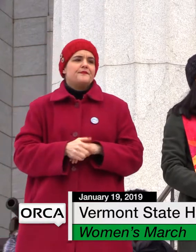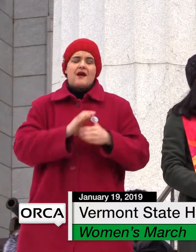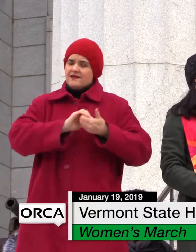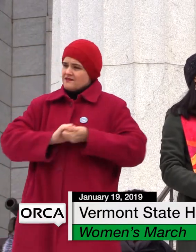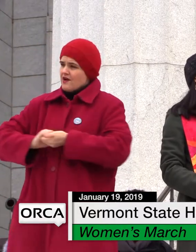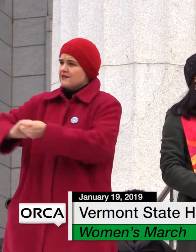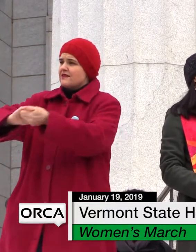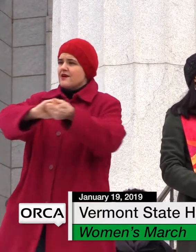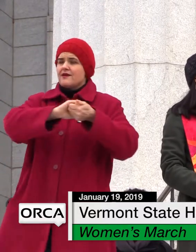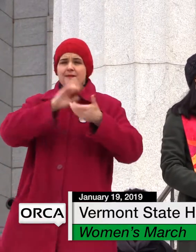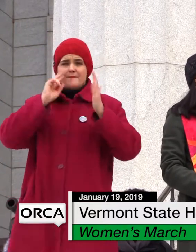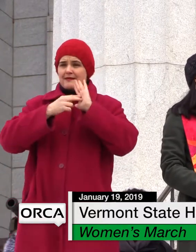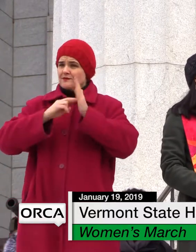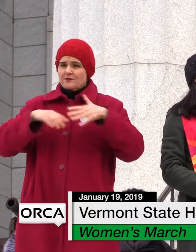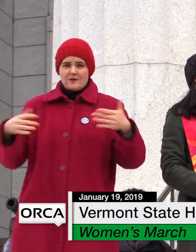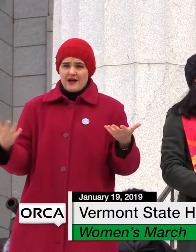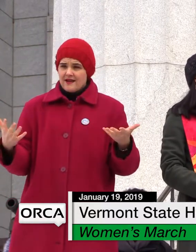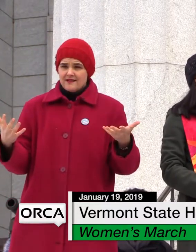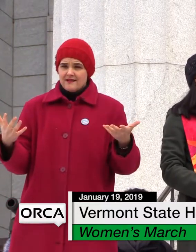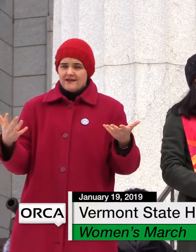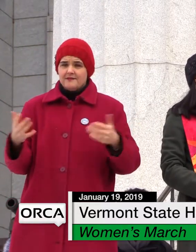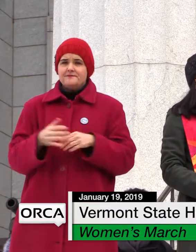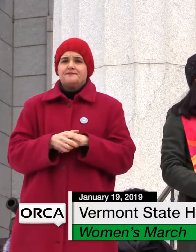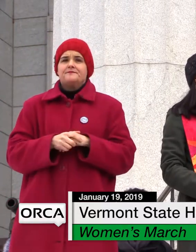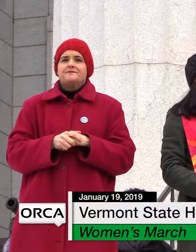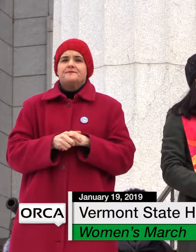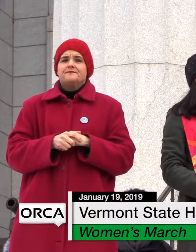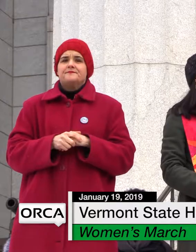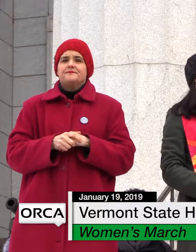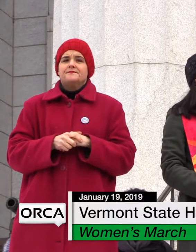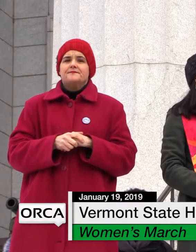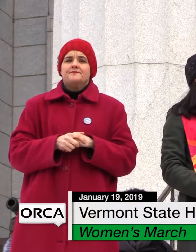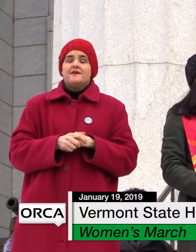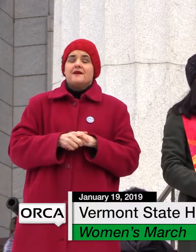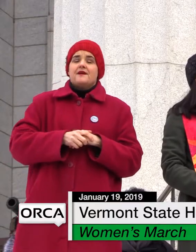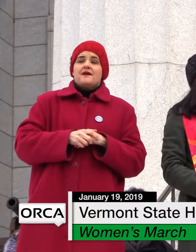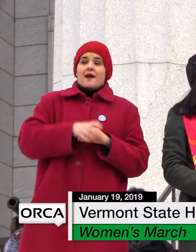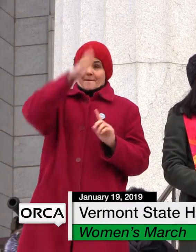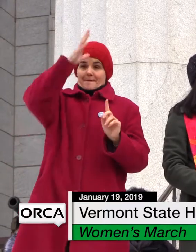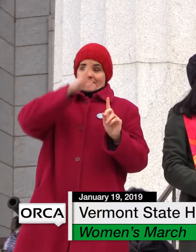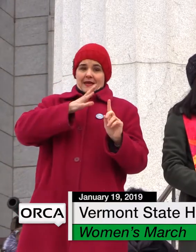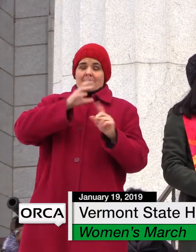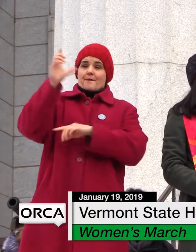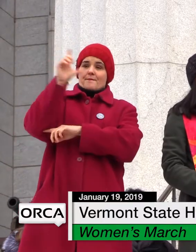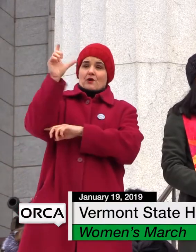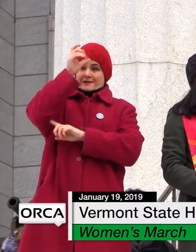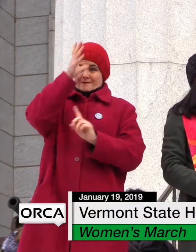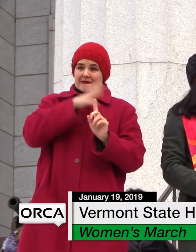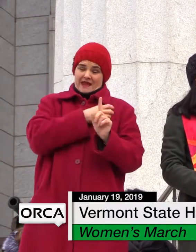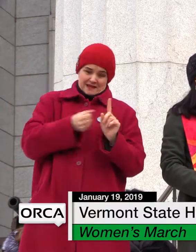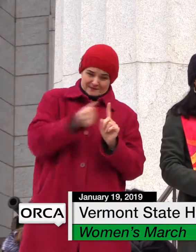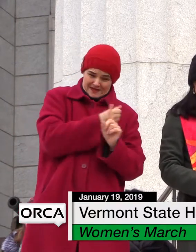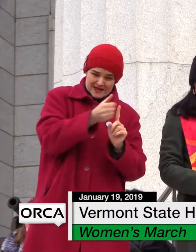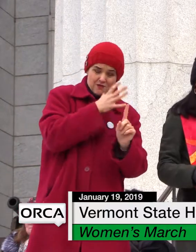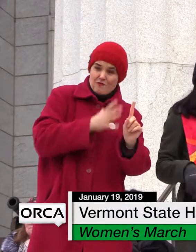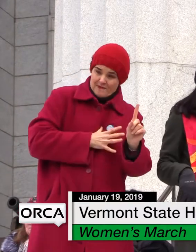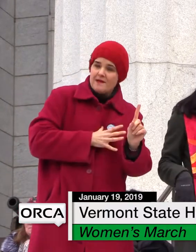Solidarity is understanding that violence perpetrated by our men can be used against all of our